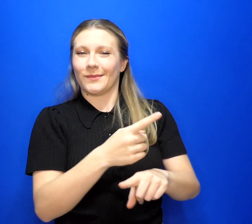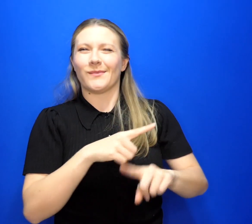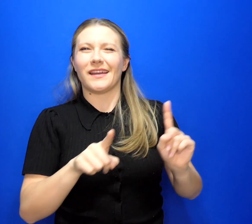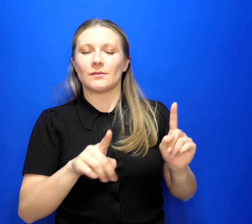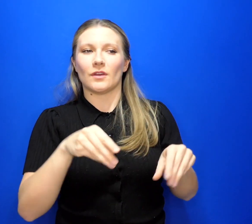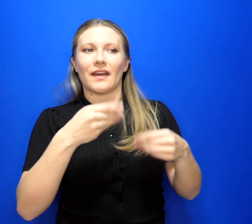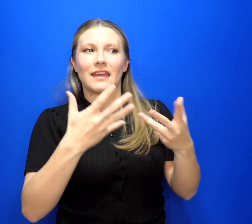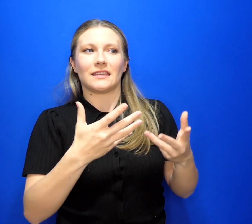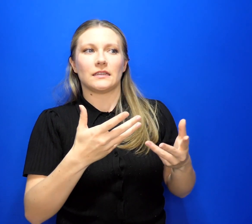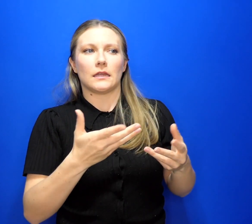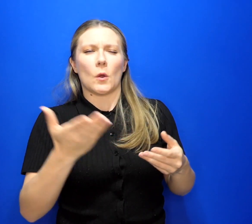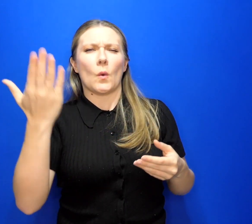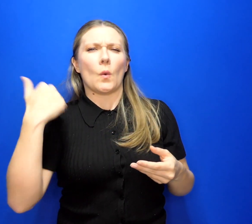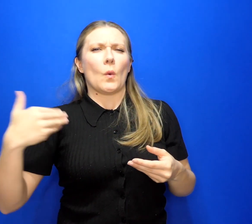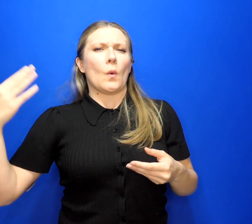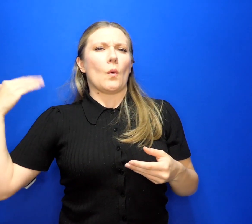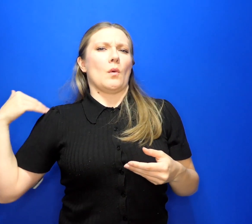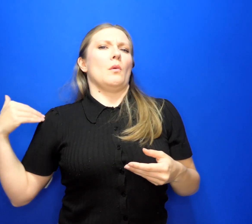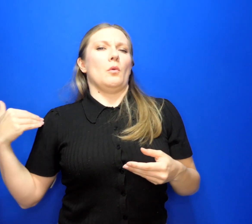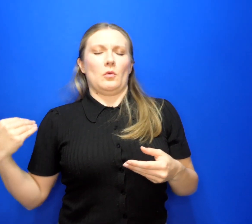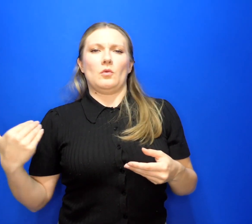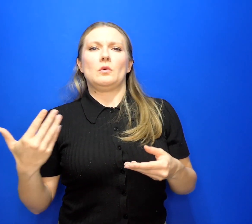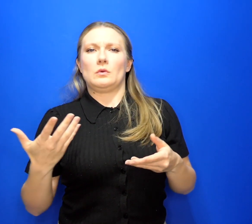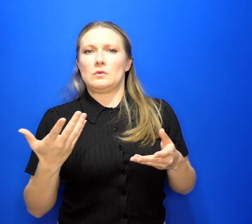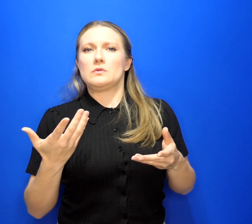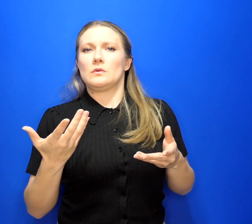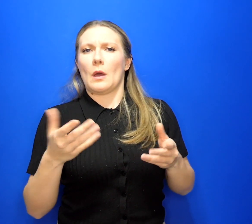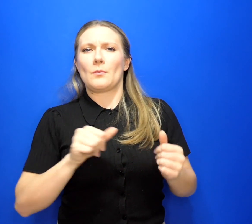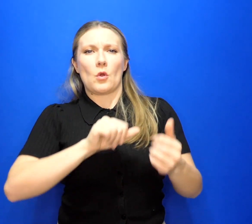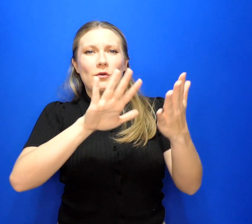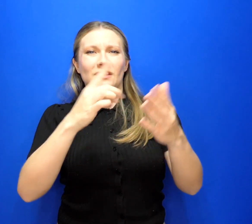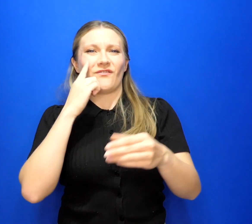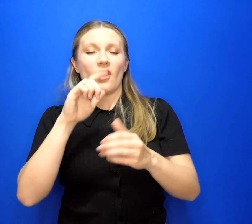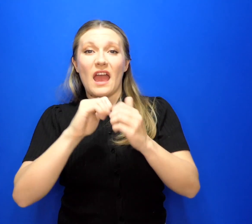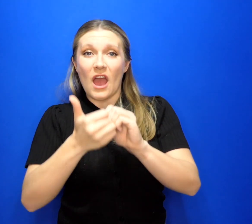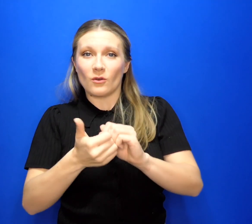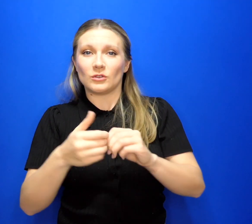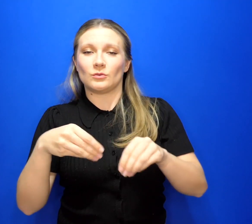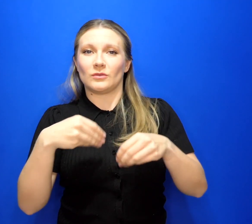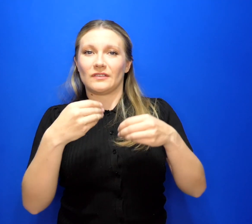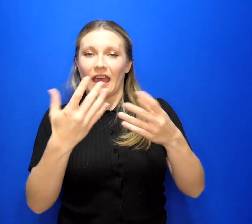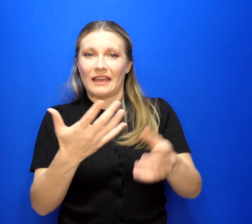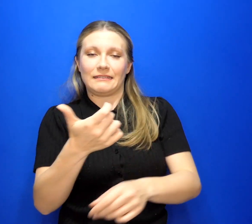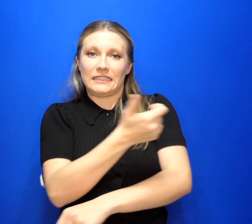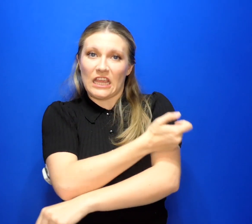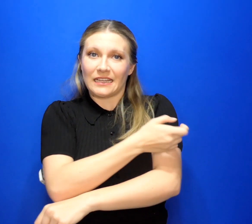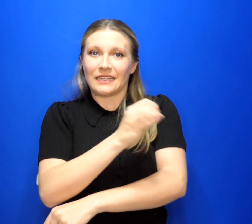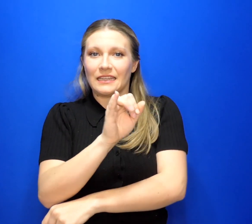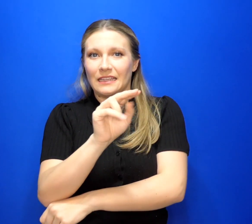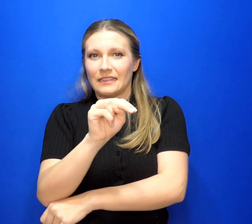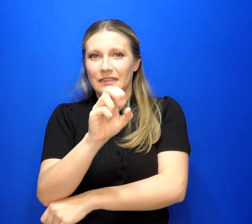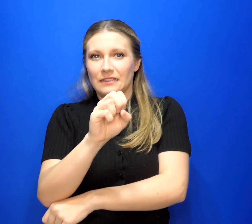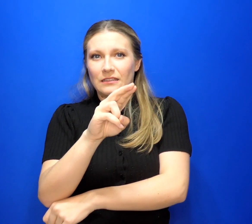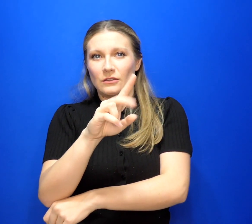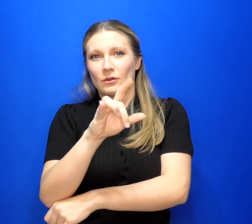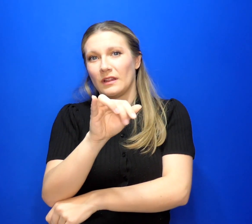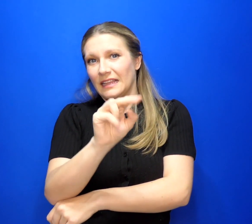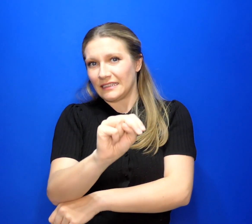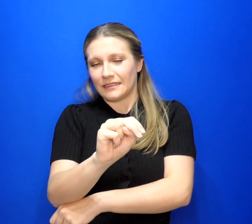old school way to dose insulin. And prior to giving them any, real